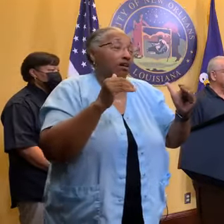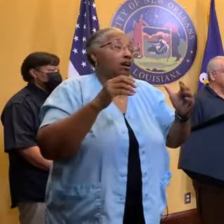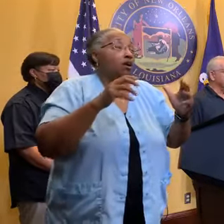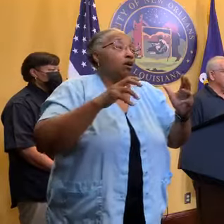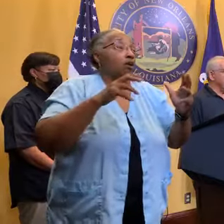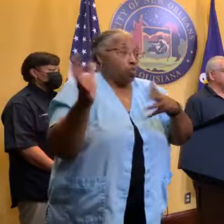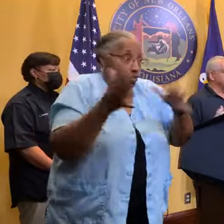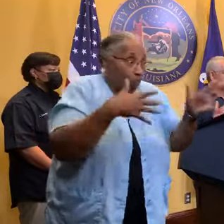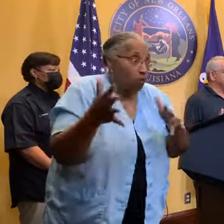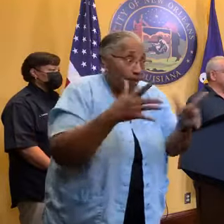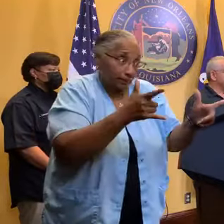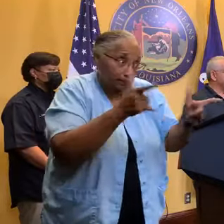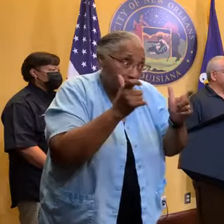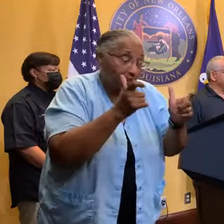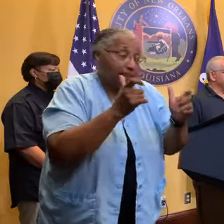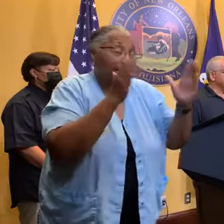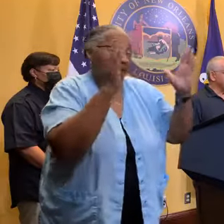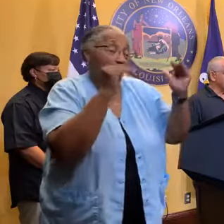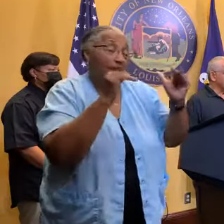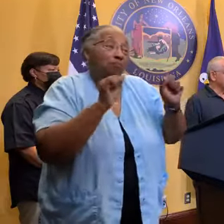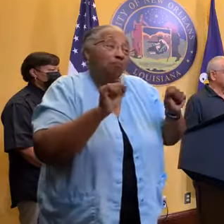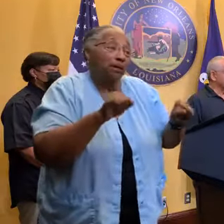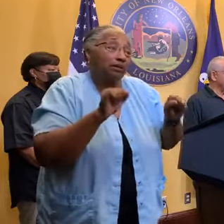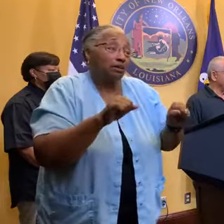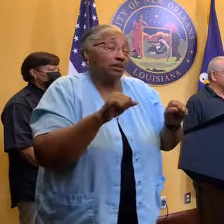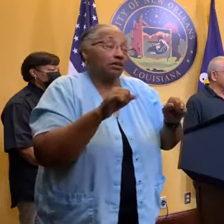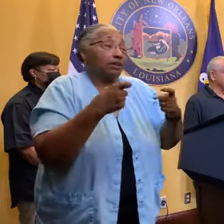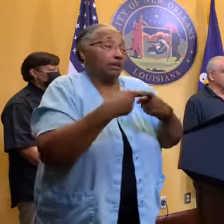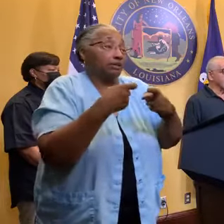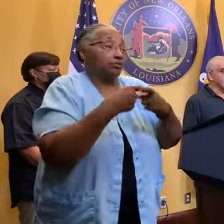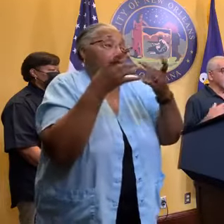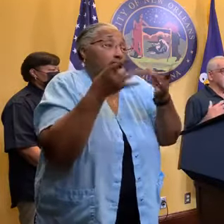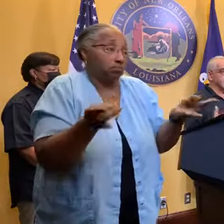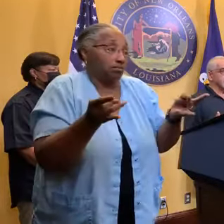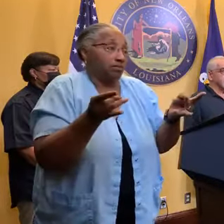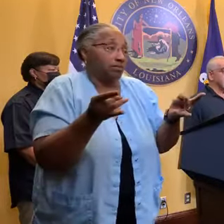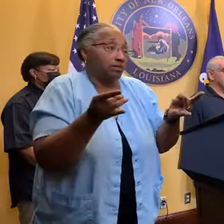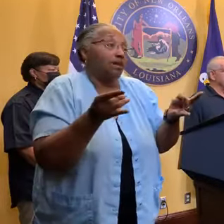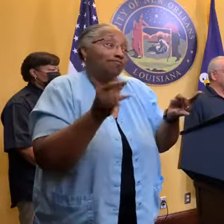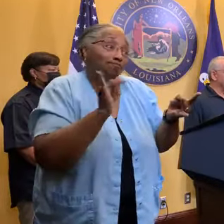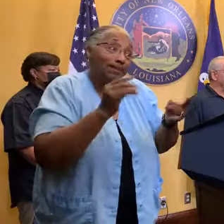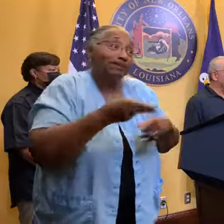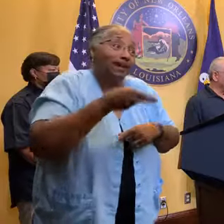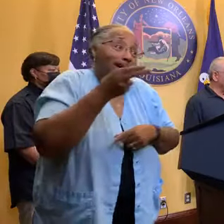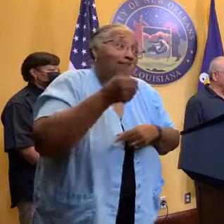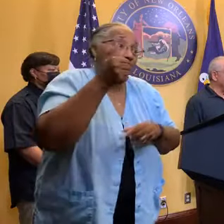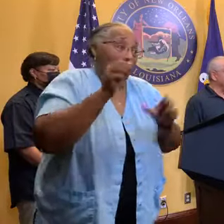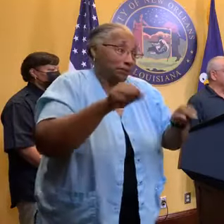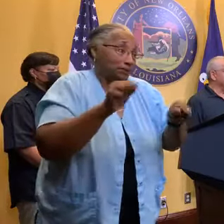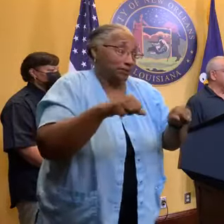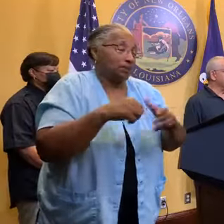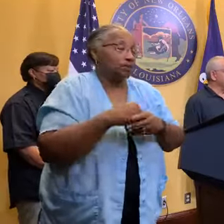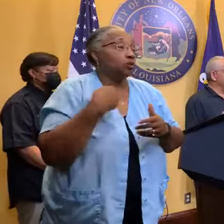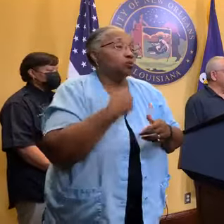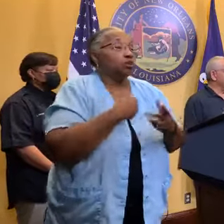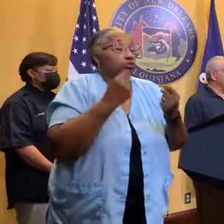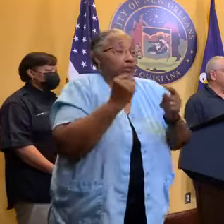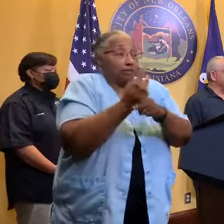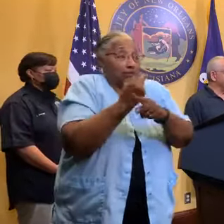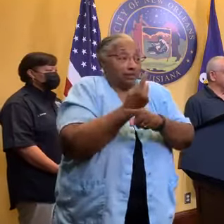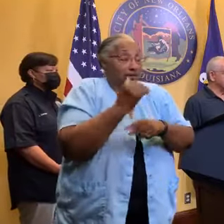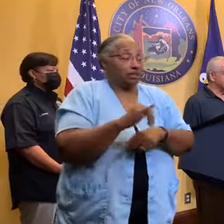evening, expectations of maybe possible outages are higher. So we're trying to forecast that, and